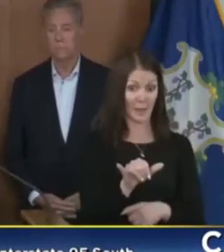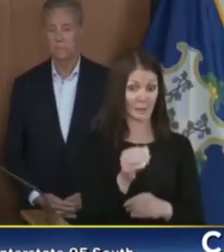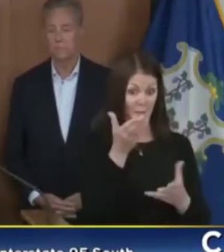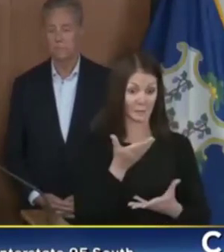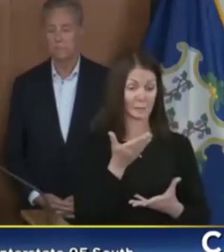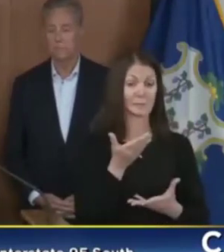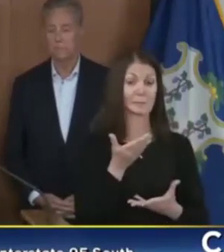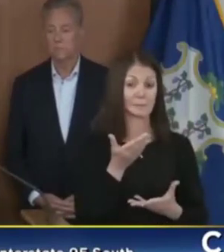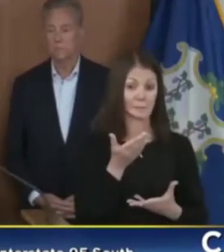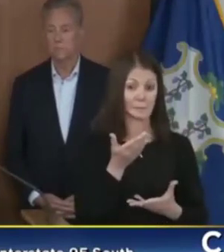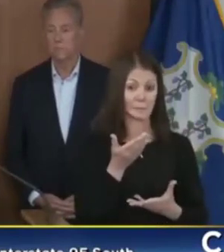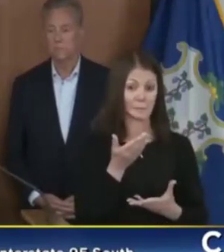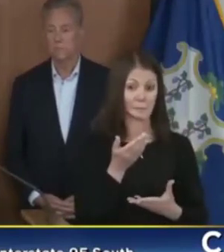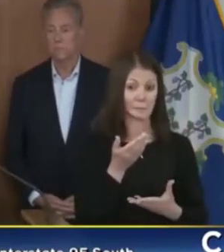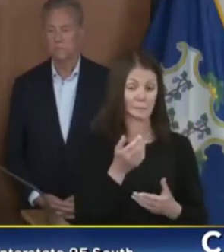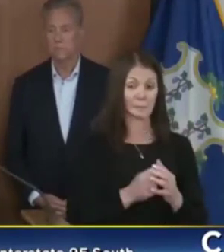there were